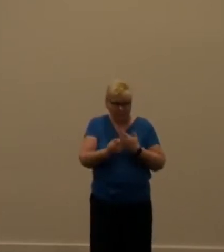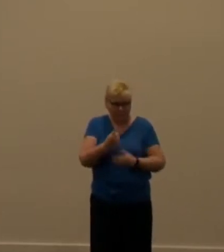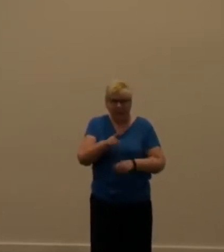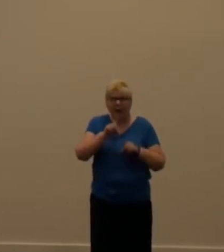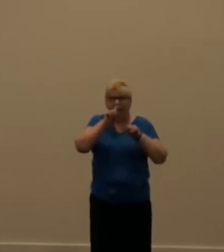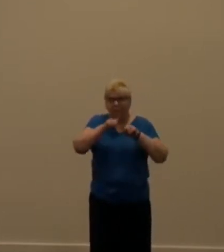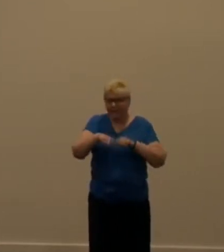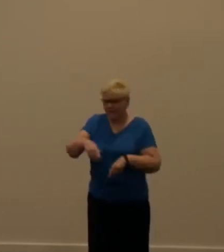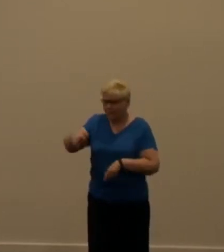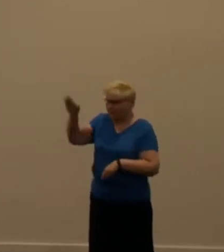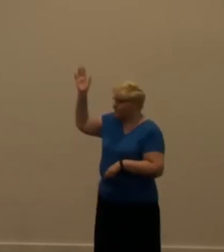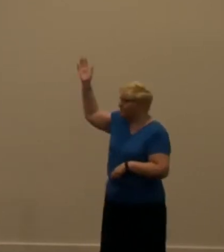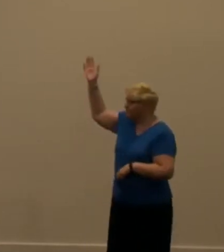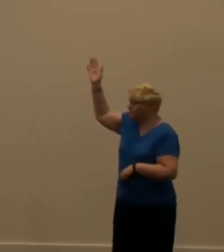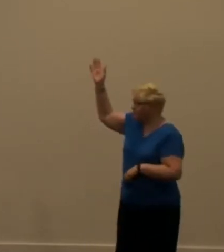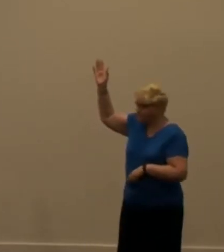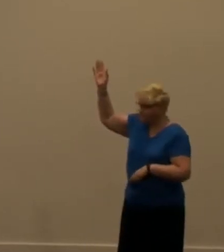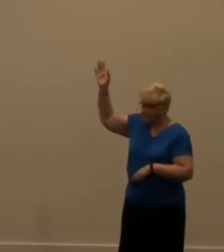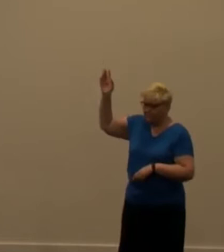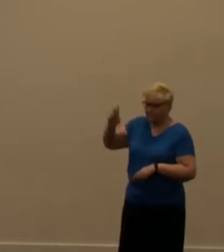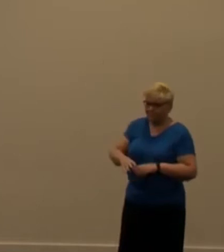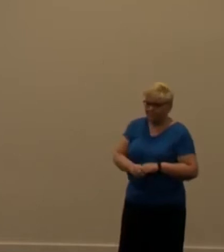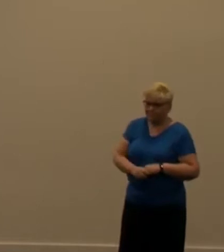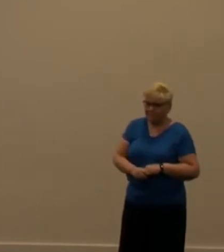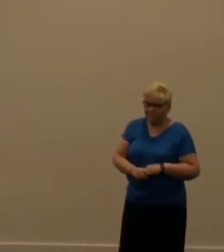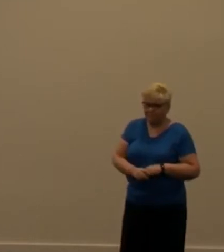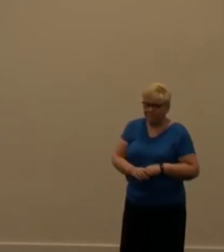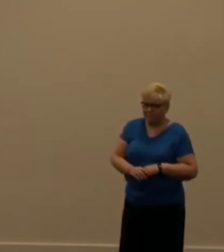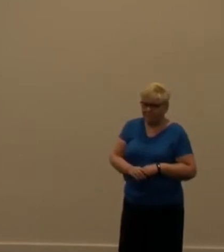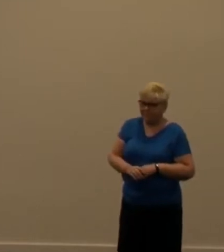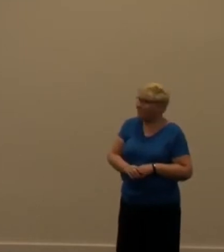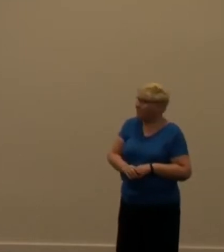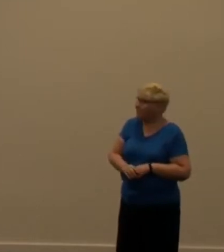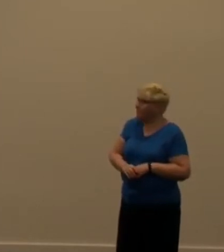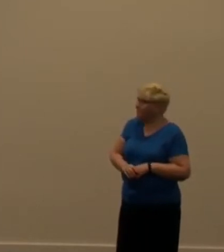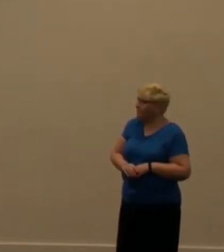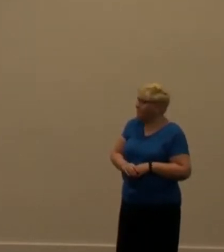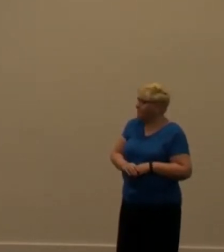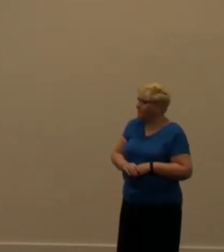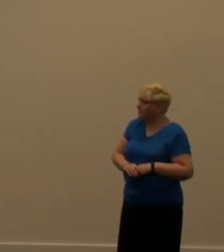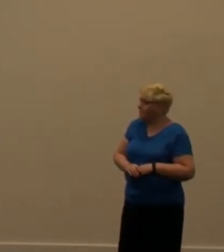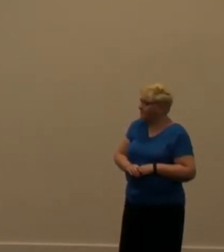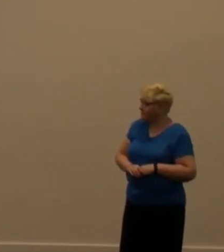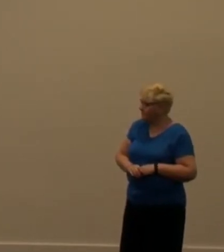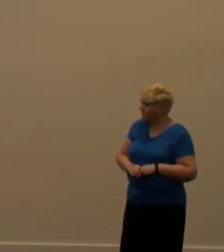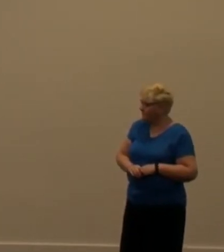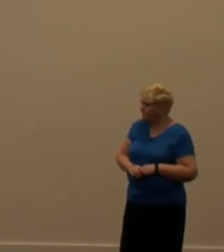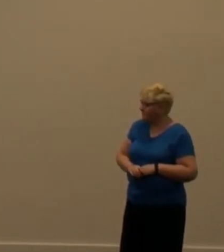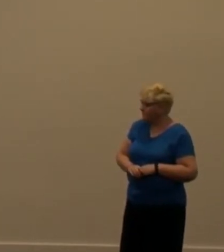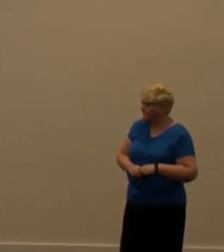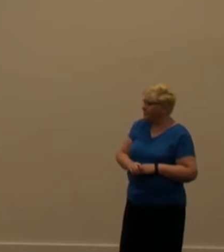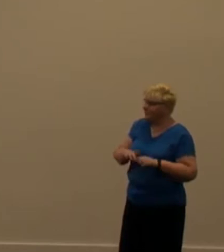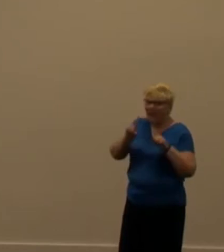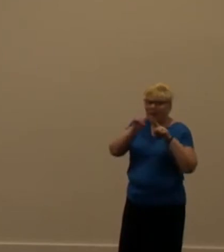HSO, Docs42, PwC, Proximo 3, and AIS, plus our different